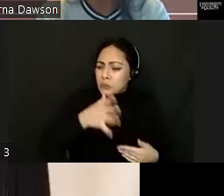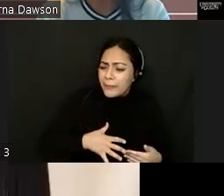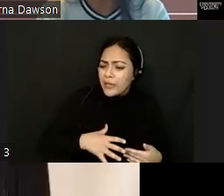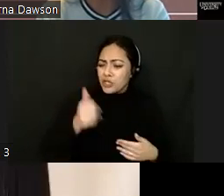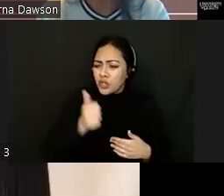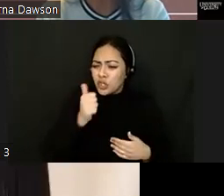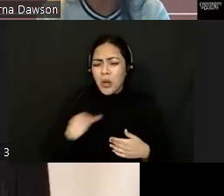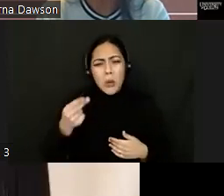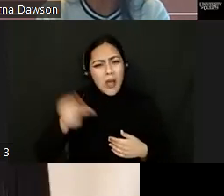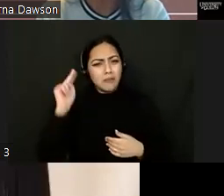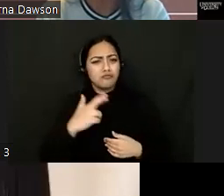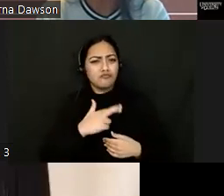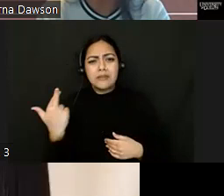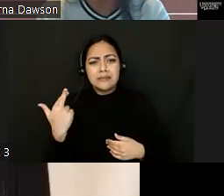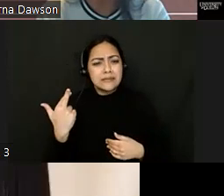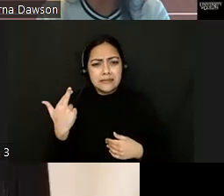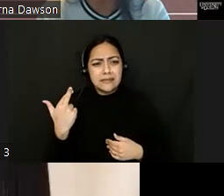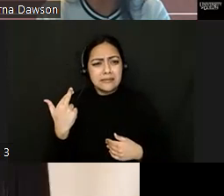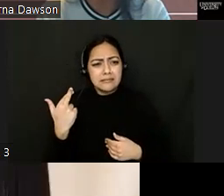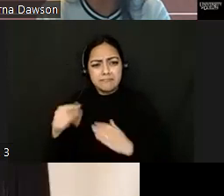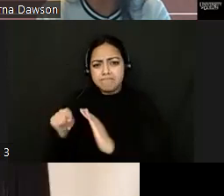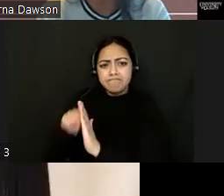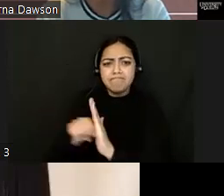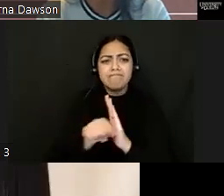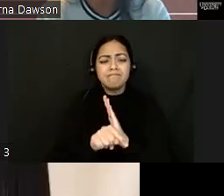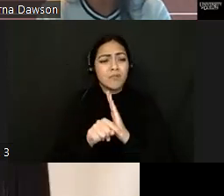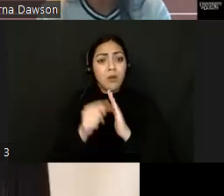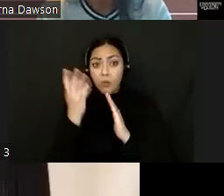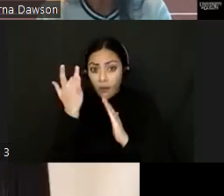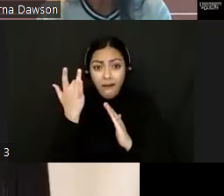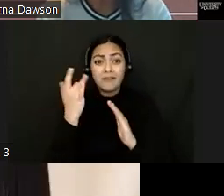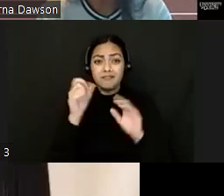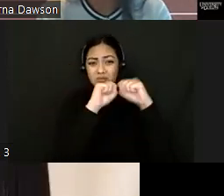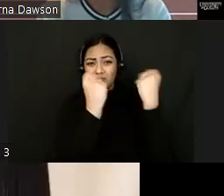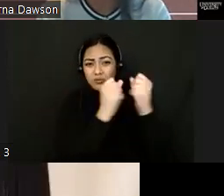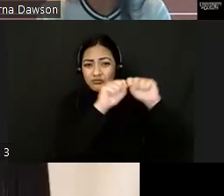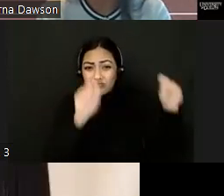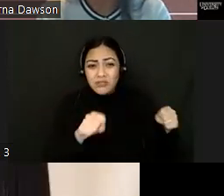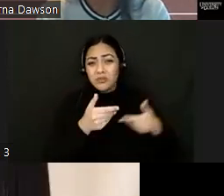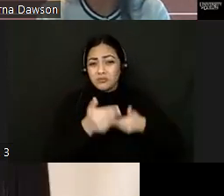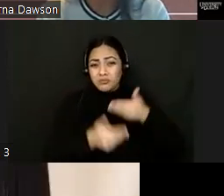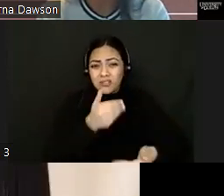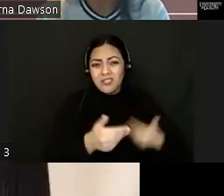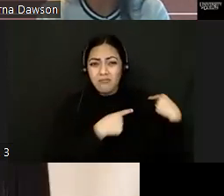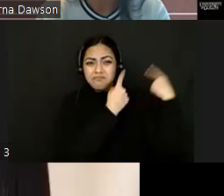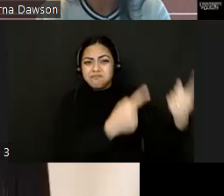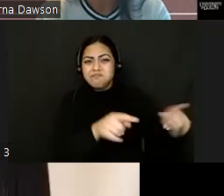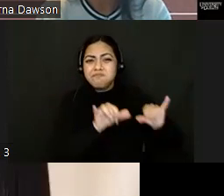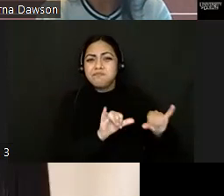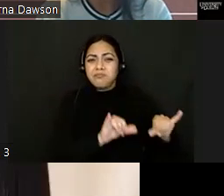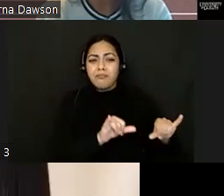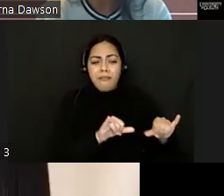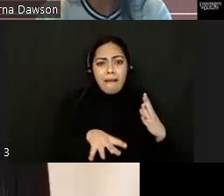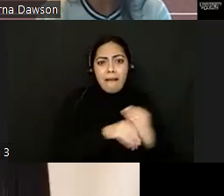to ongoing social structural processes that have largely remained unchanged.